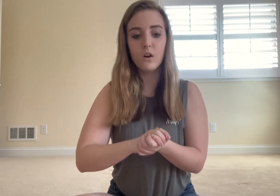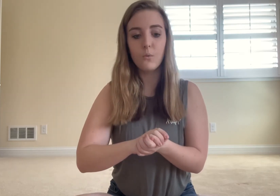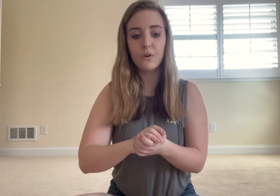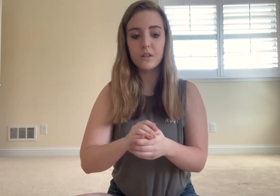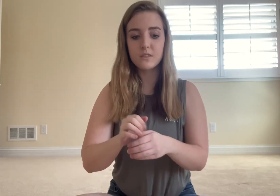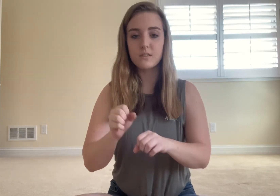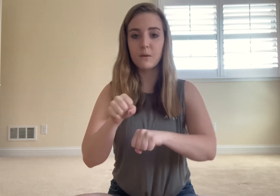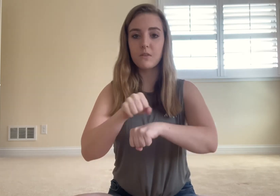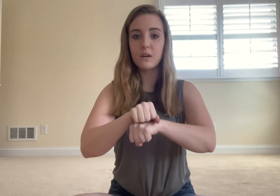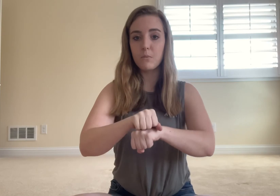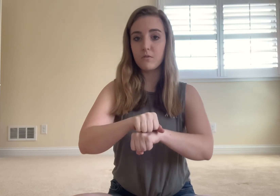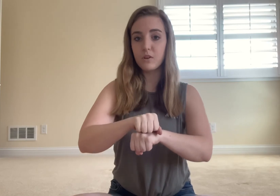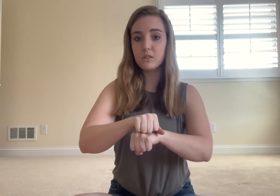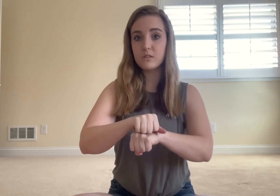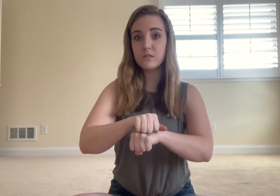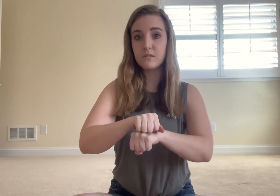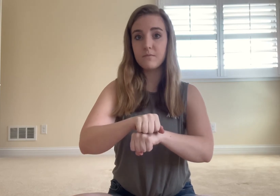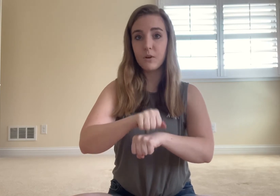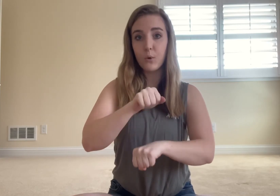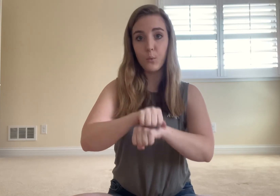Work is the same thing, but fists. Work.